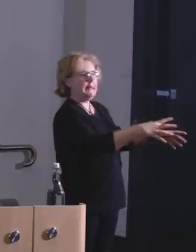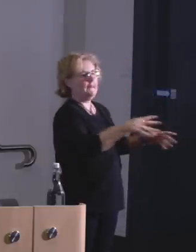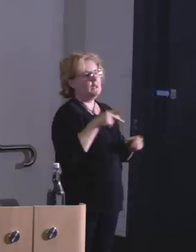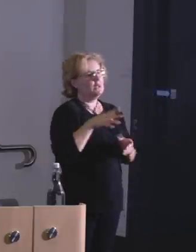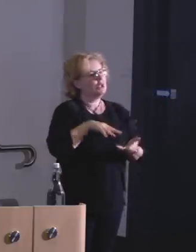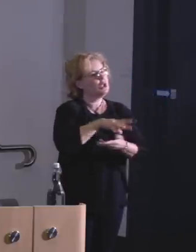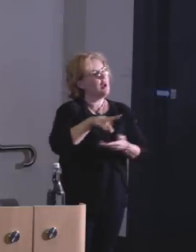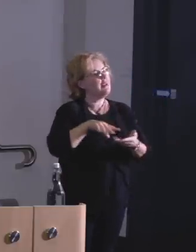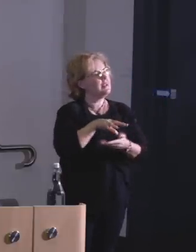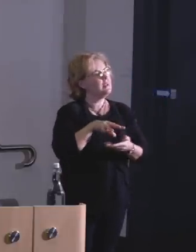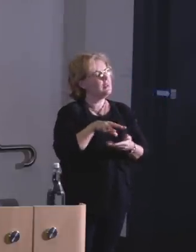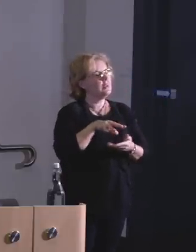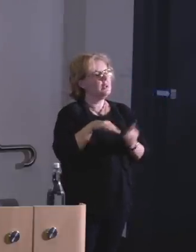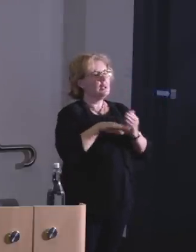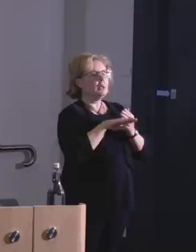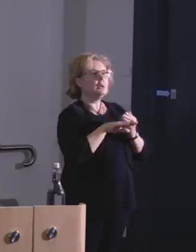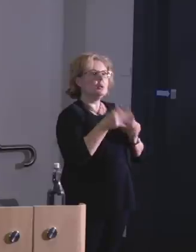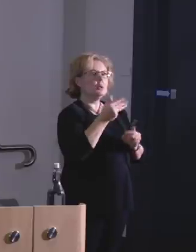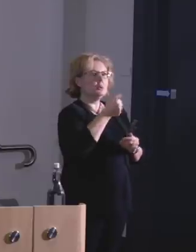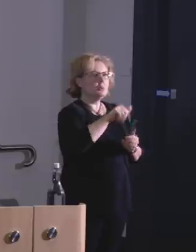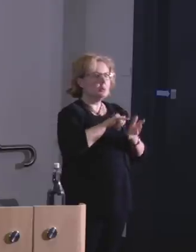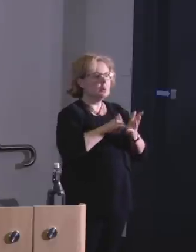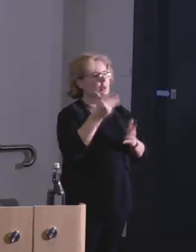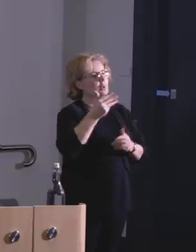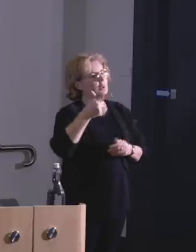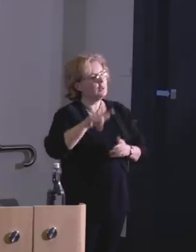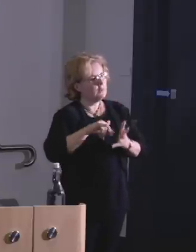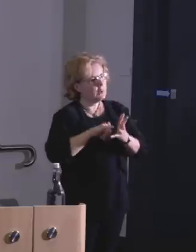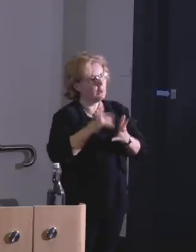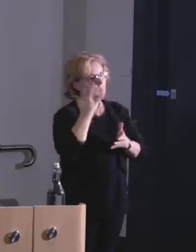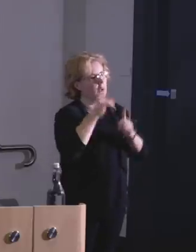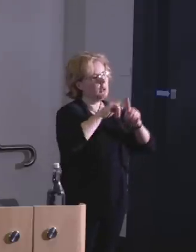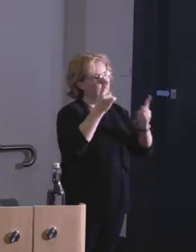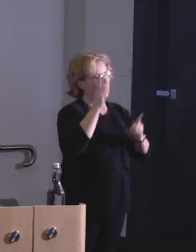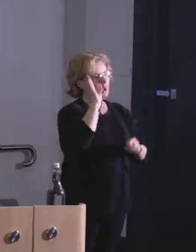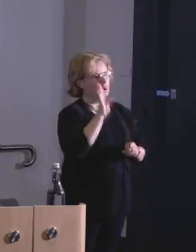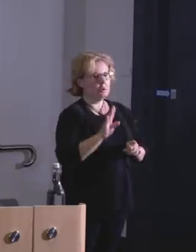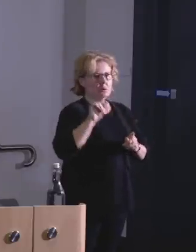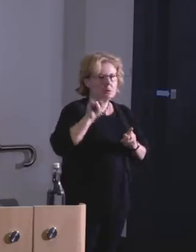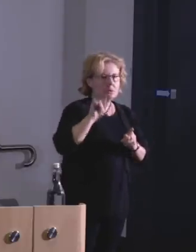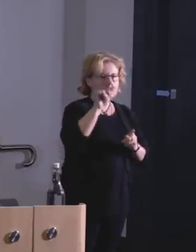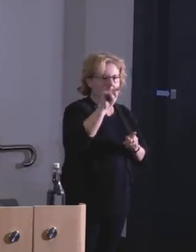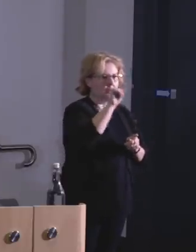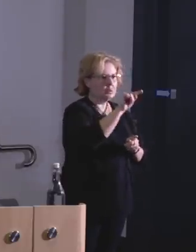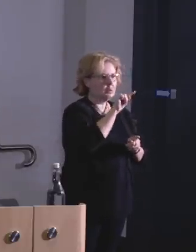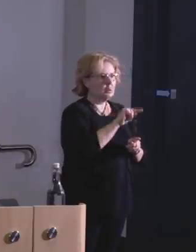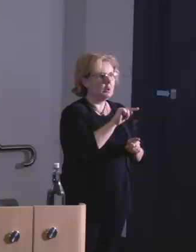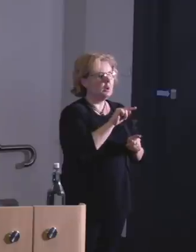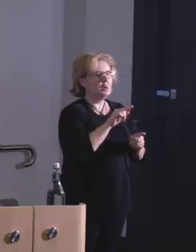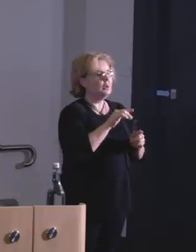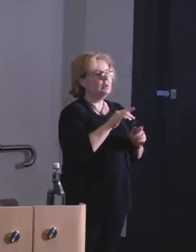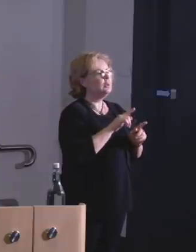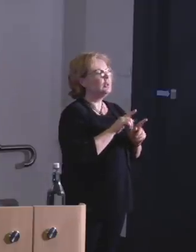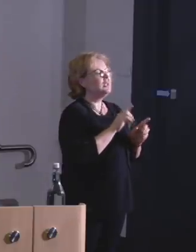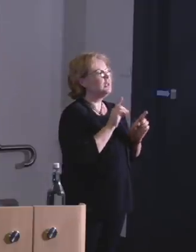And in the 60s and in the 70s, when the different countries moving out of the post-colonial